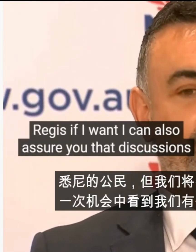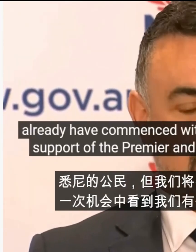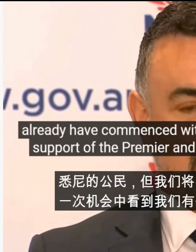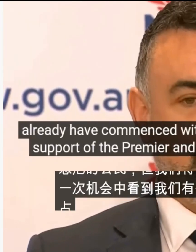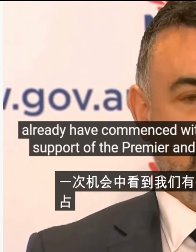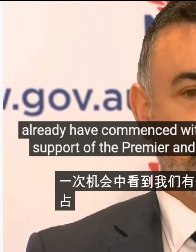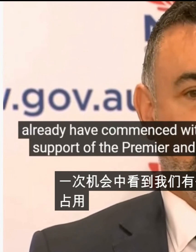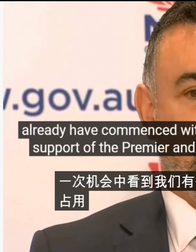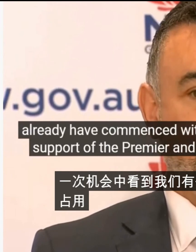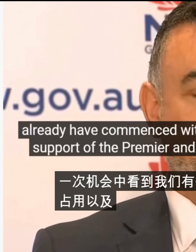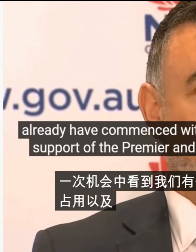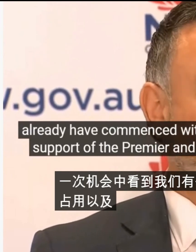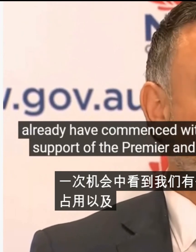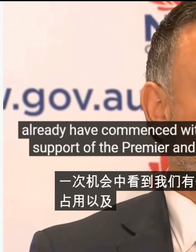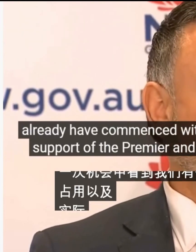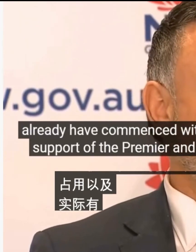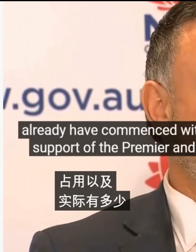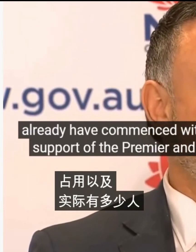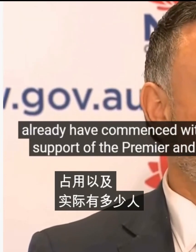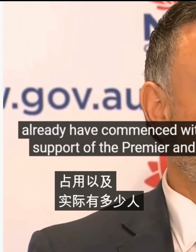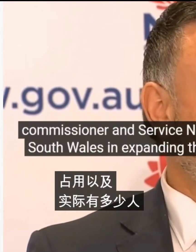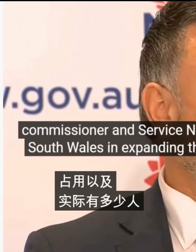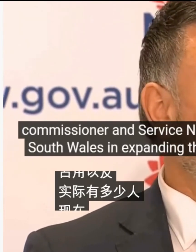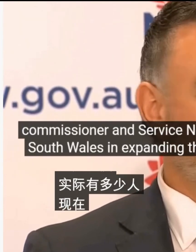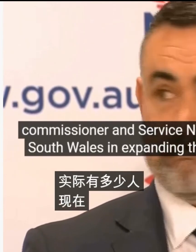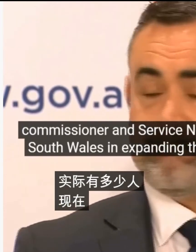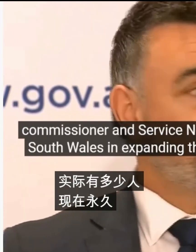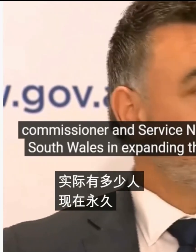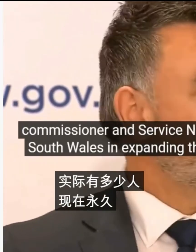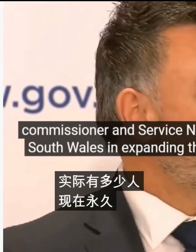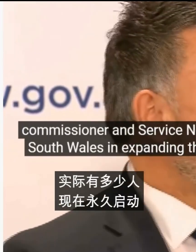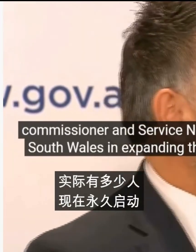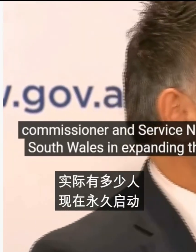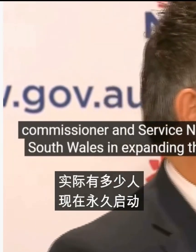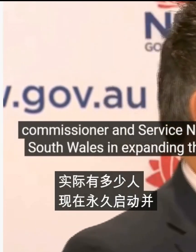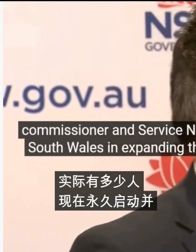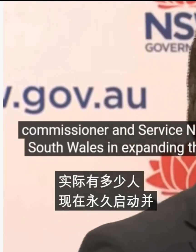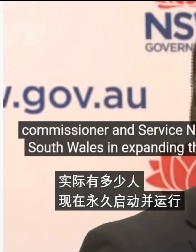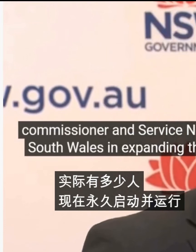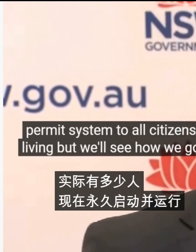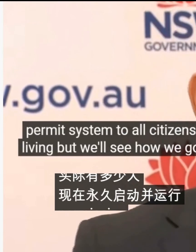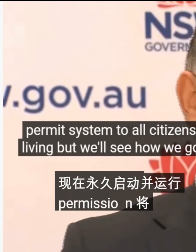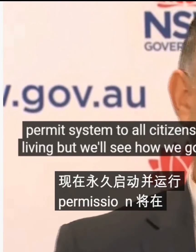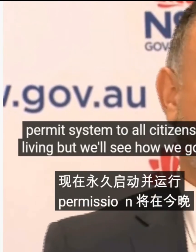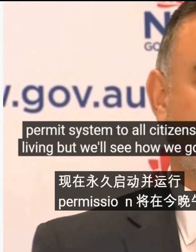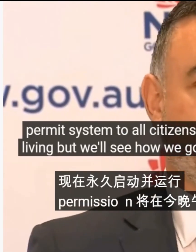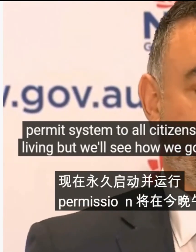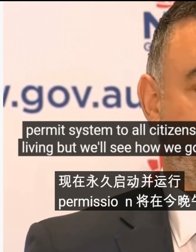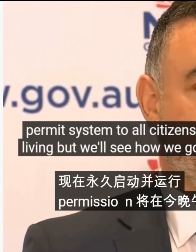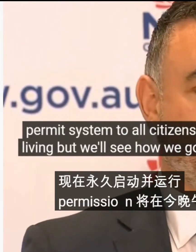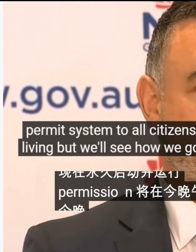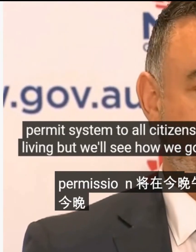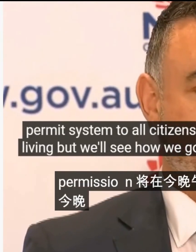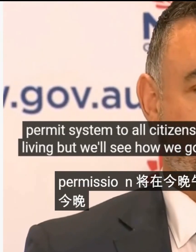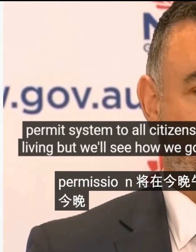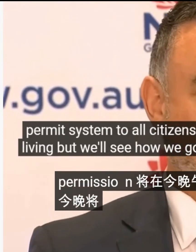see what sort of take-up we have and how many people actually oblige by it. Is that permit system up and running now? The permit system will be up and